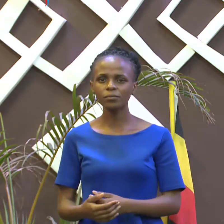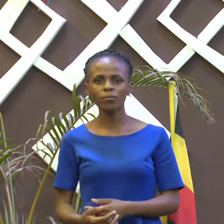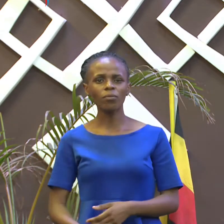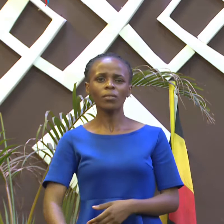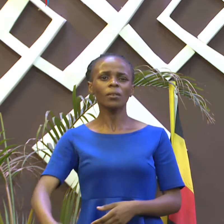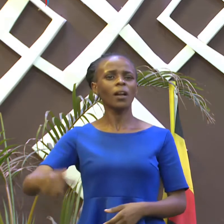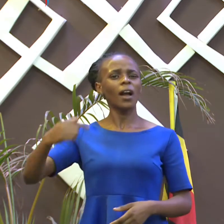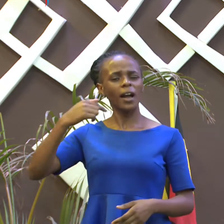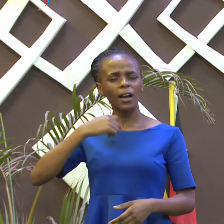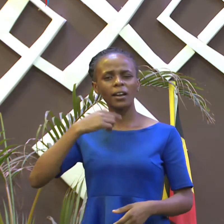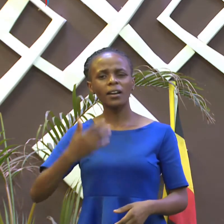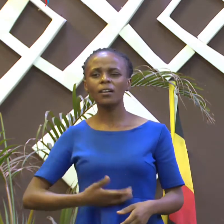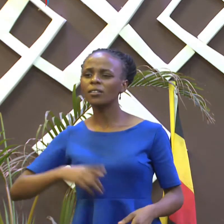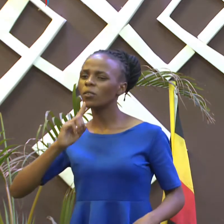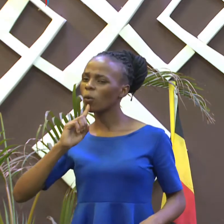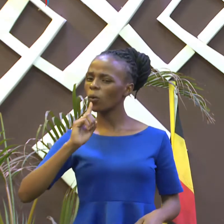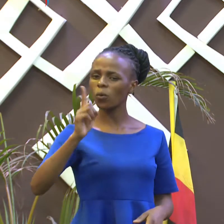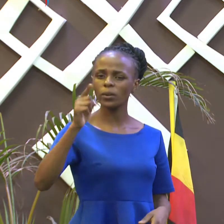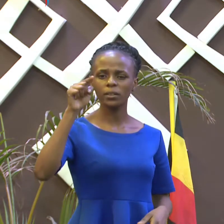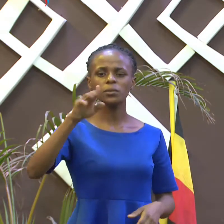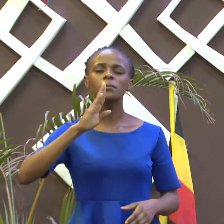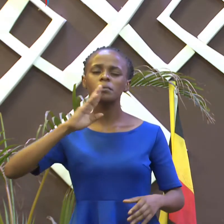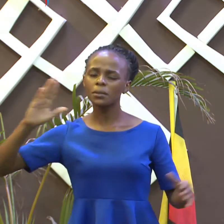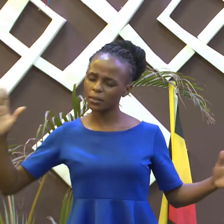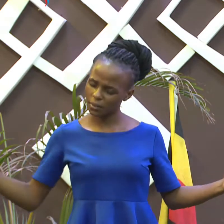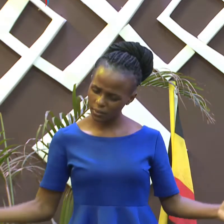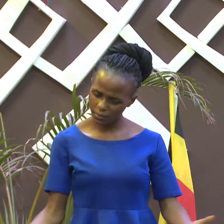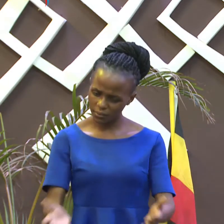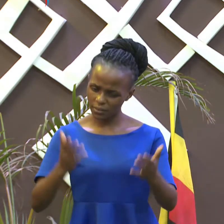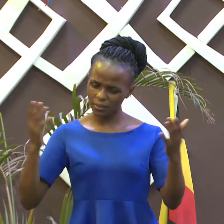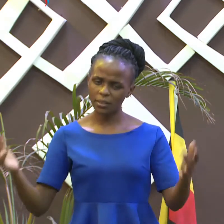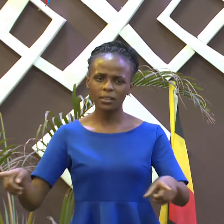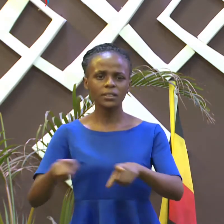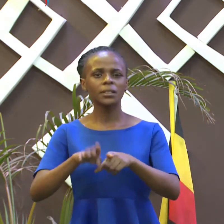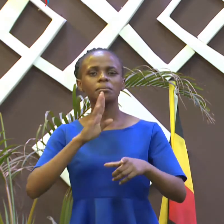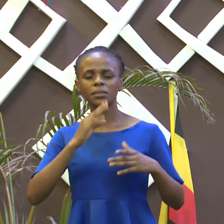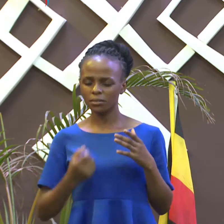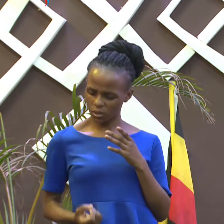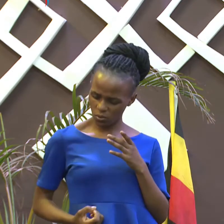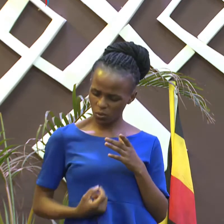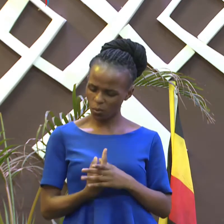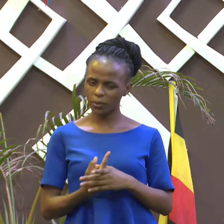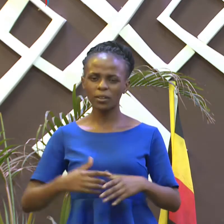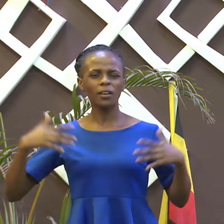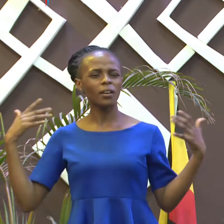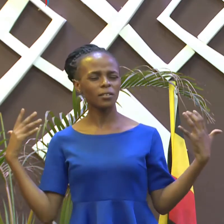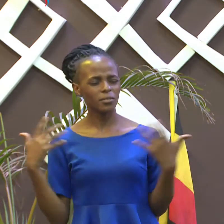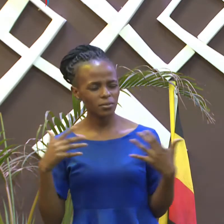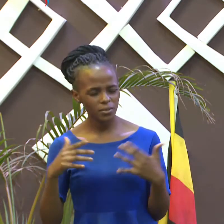sinze nkulagidde. Ddamu amaanyi, guma omwoyo,